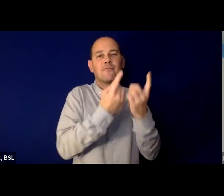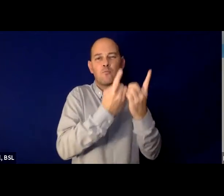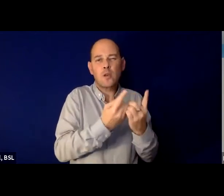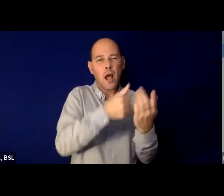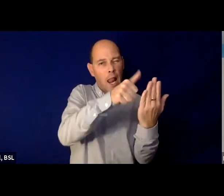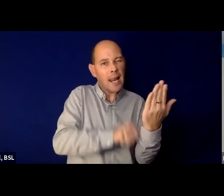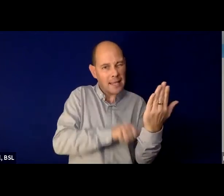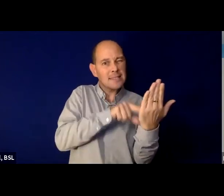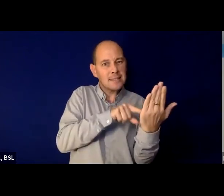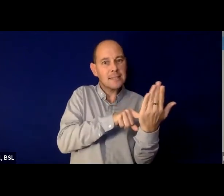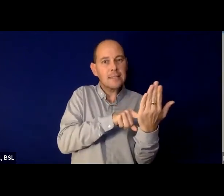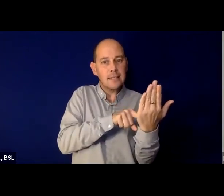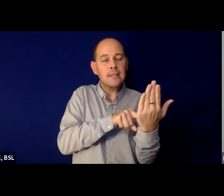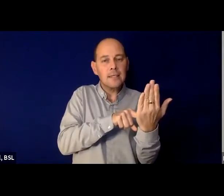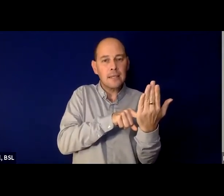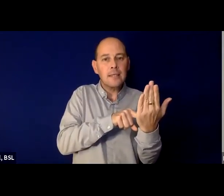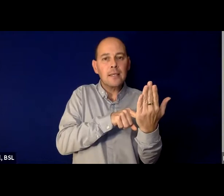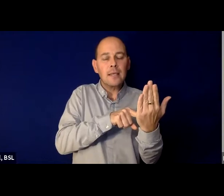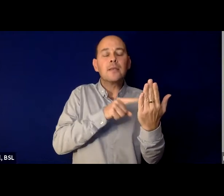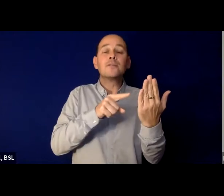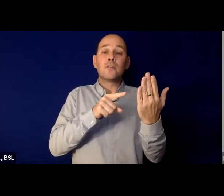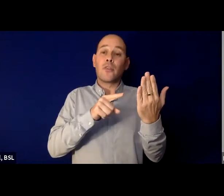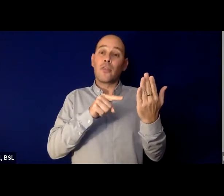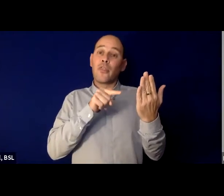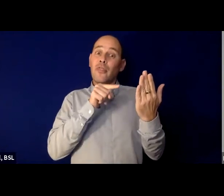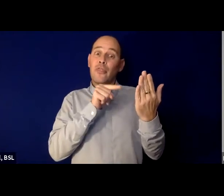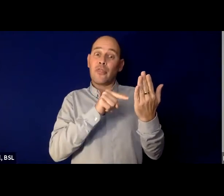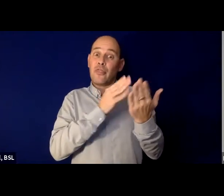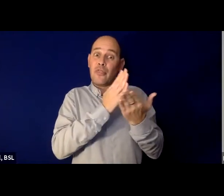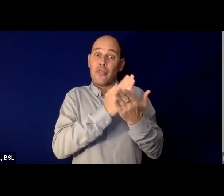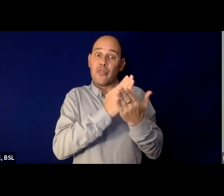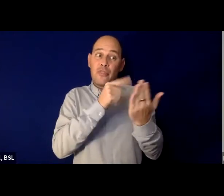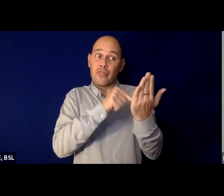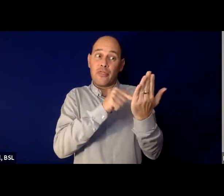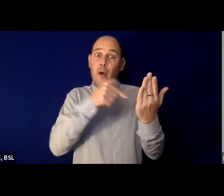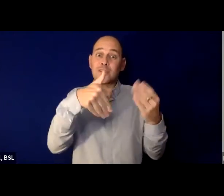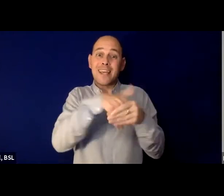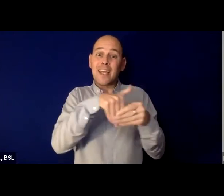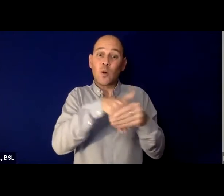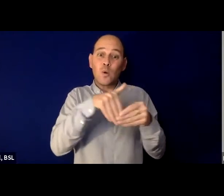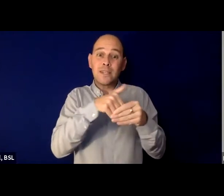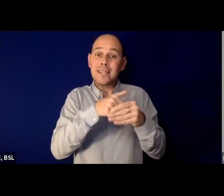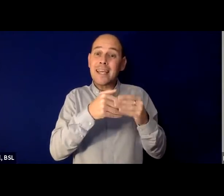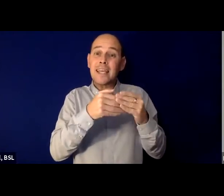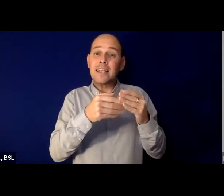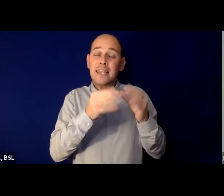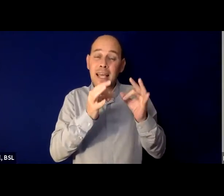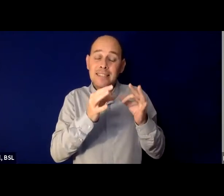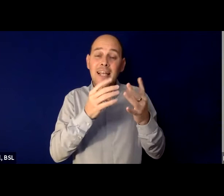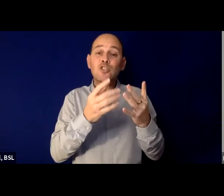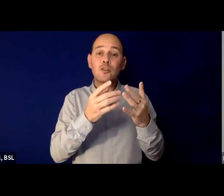previously, assistive product list were not included in essential medical and equipment list in Ethiopia.